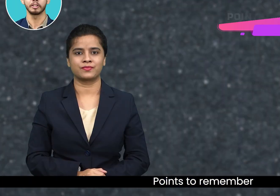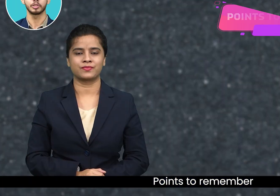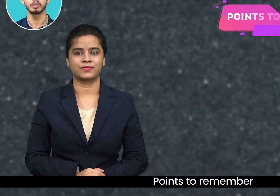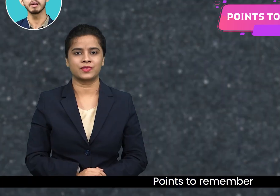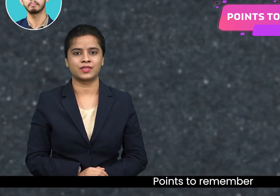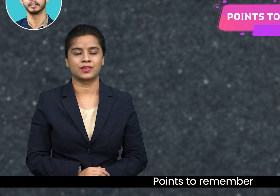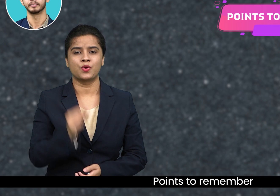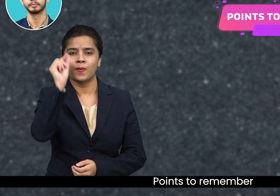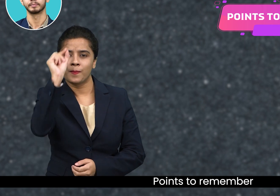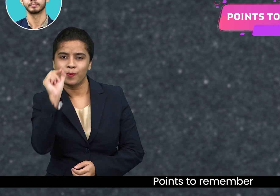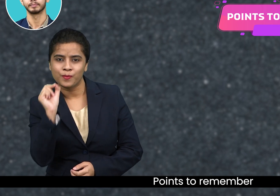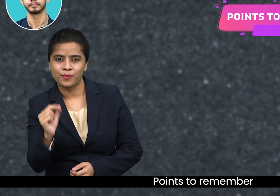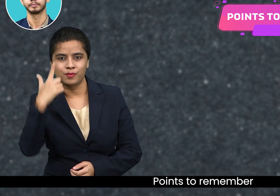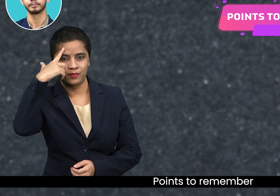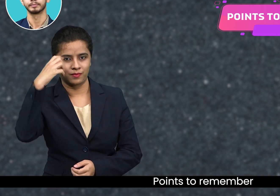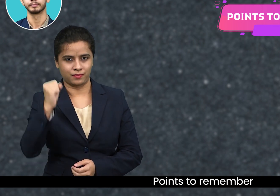Points to remember.